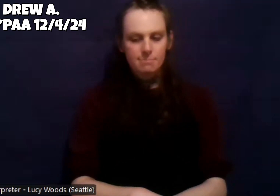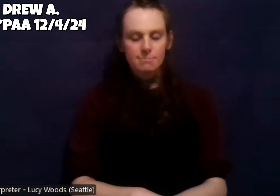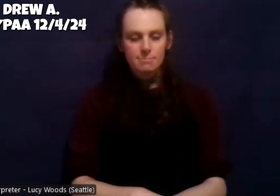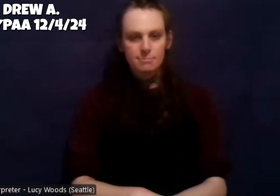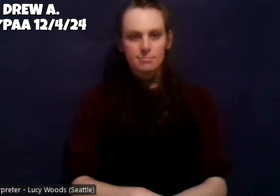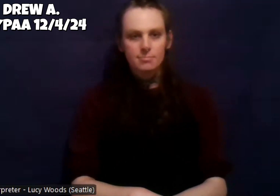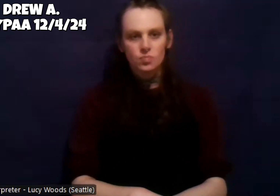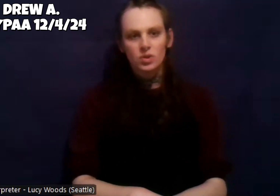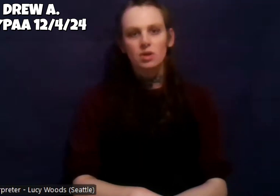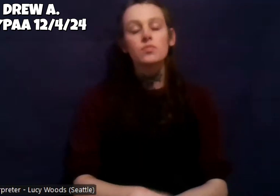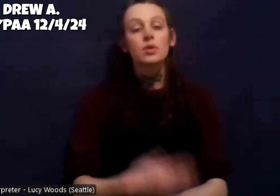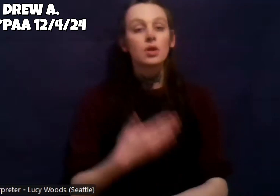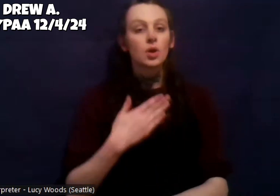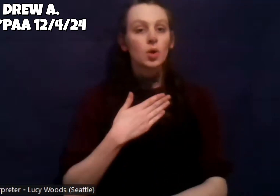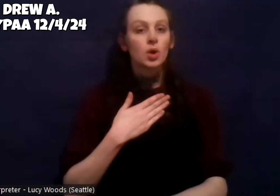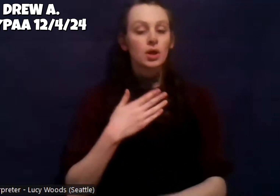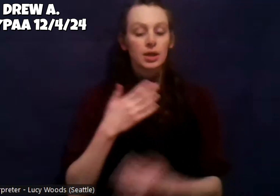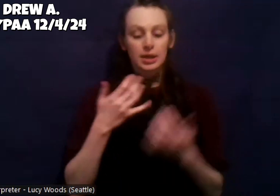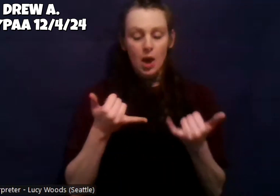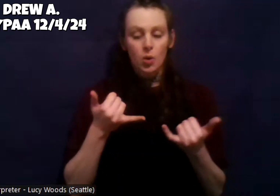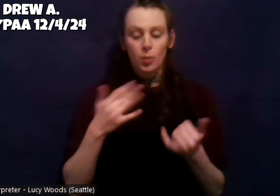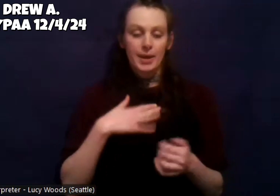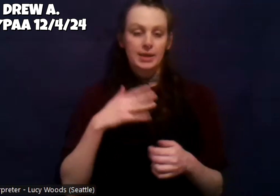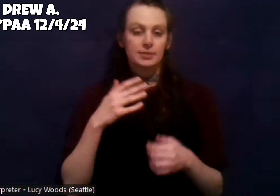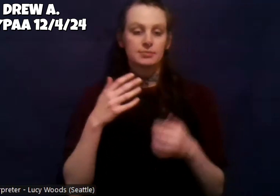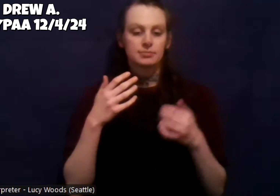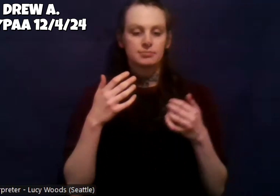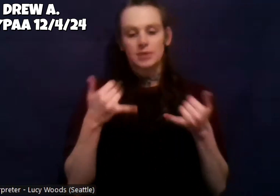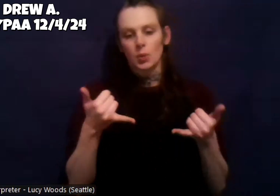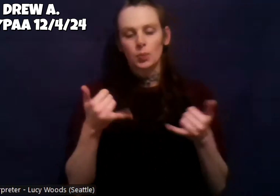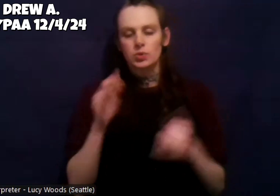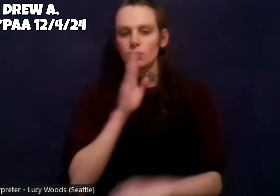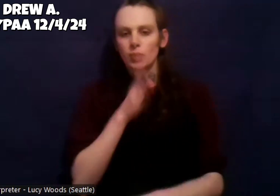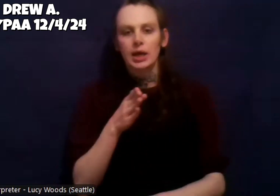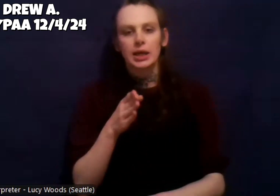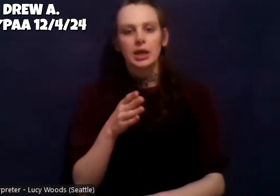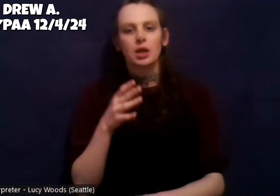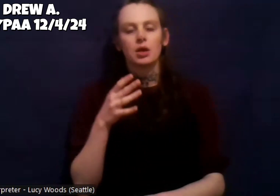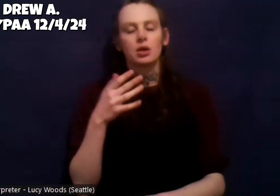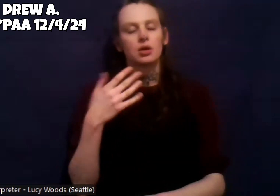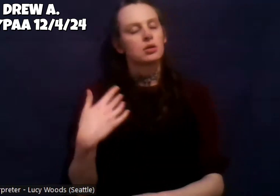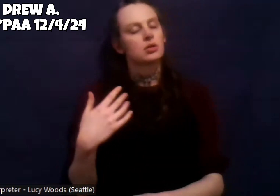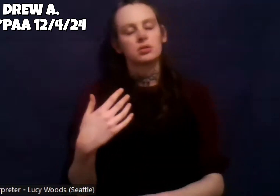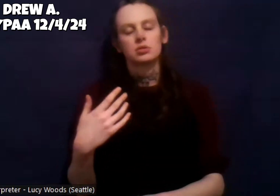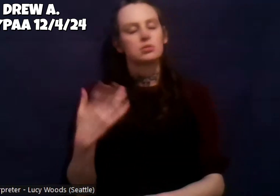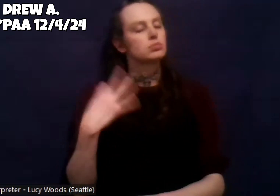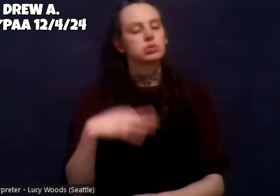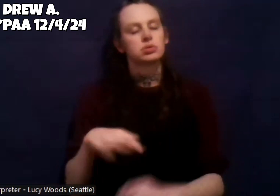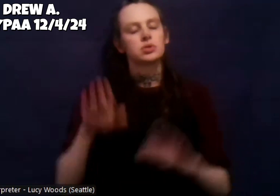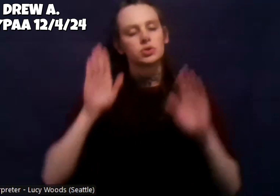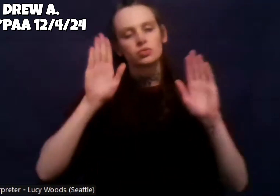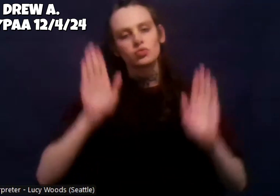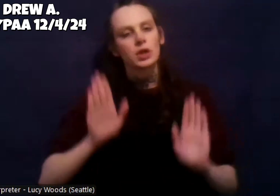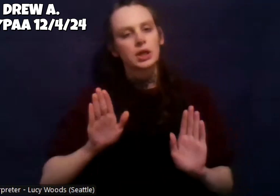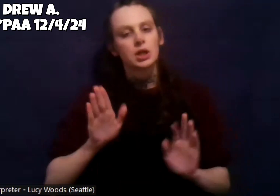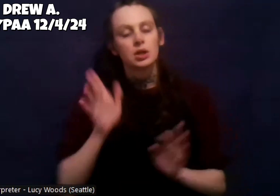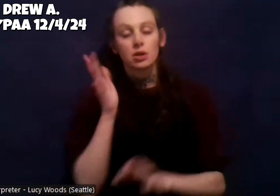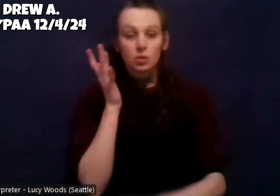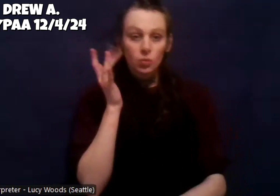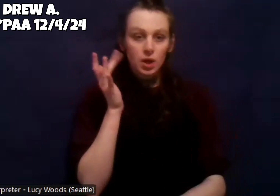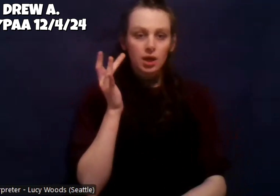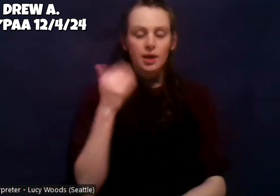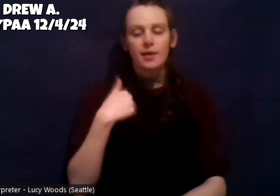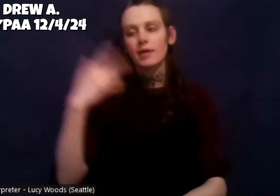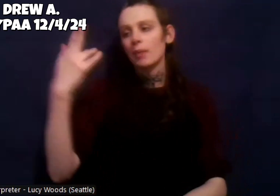my sobriety this time is just so much richer and so much fuller because of the higher power, because of like having